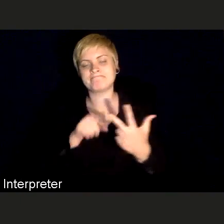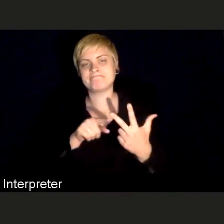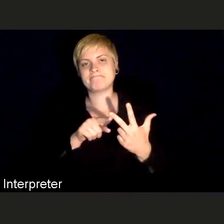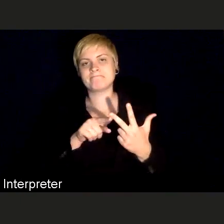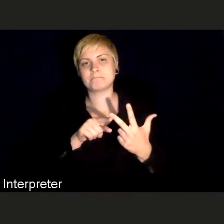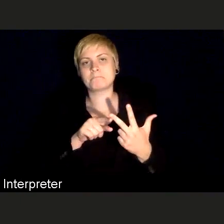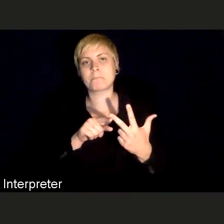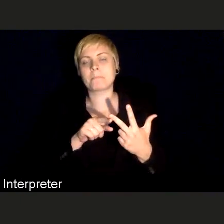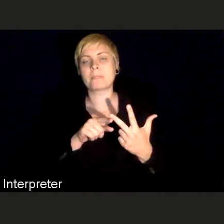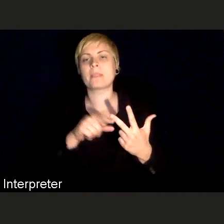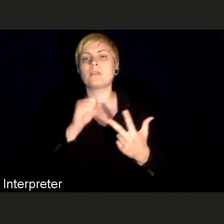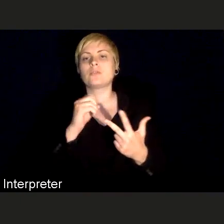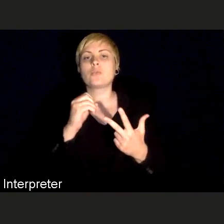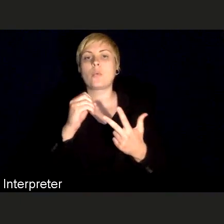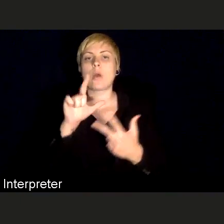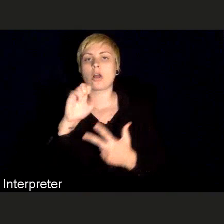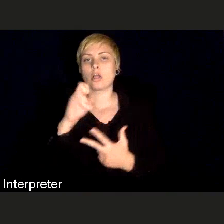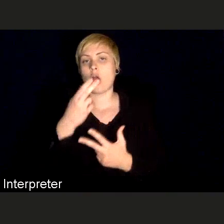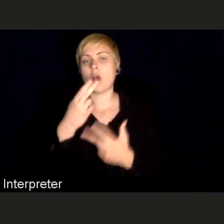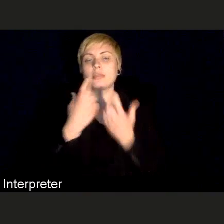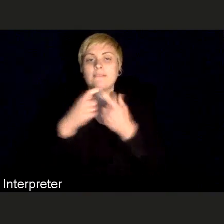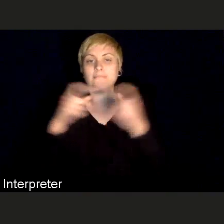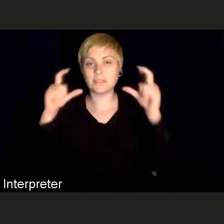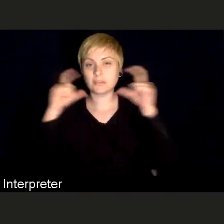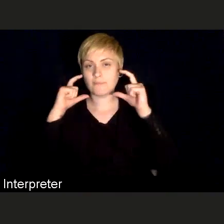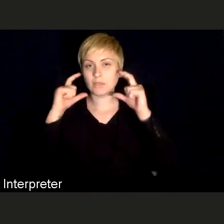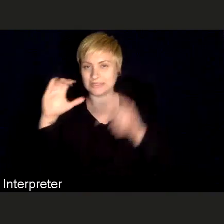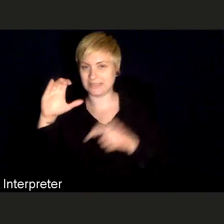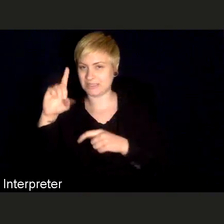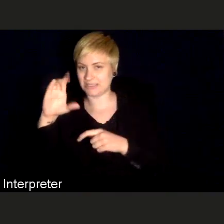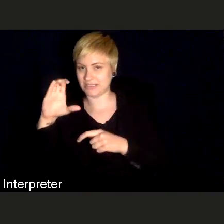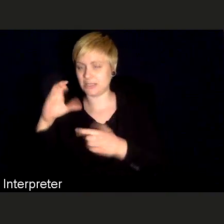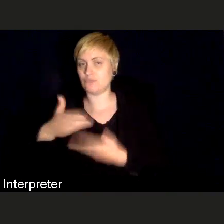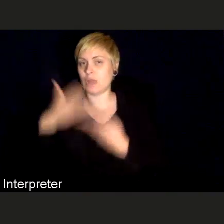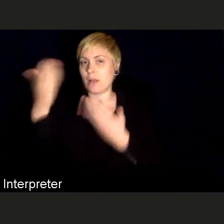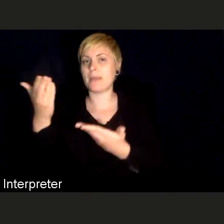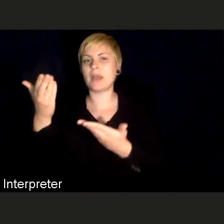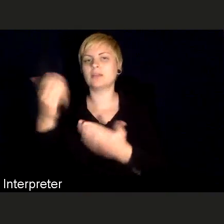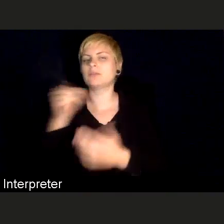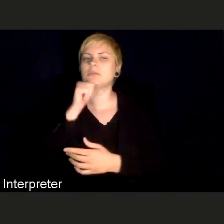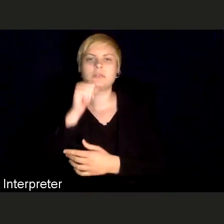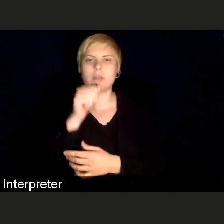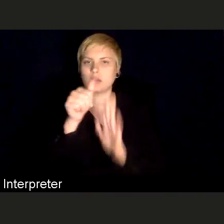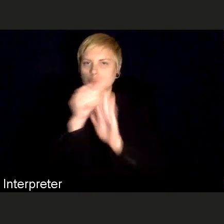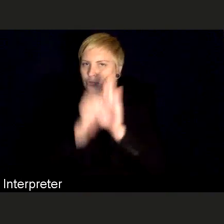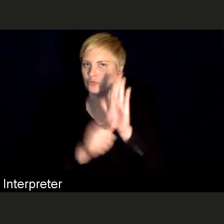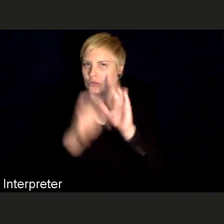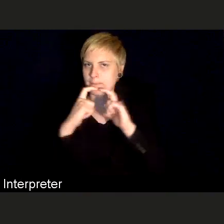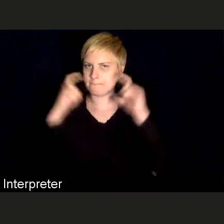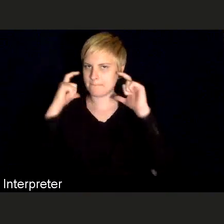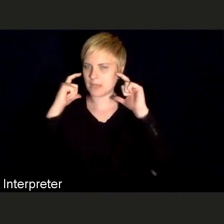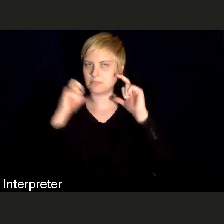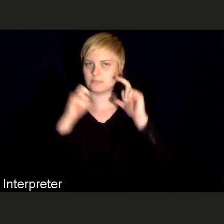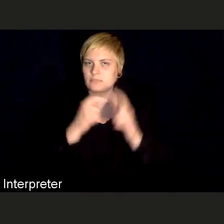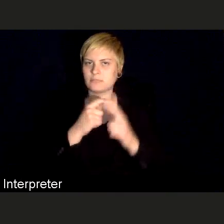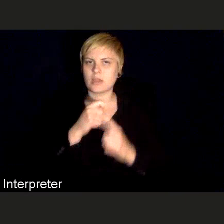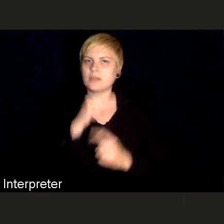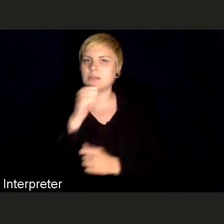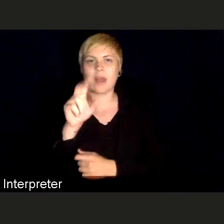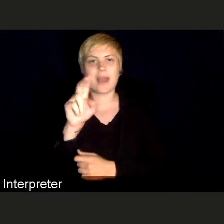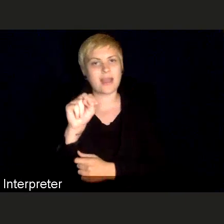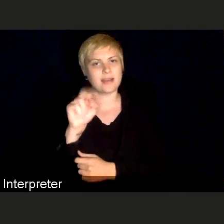the cloth face coverings that are recommended are not surgical masks. They are not N95